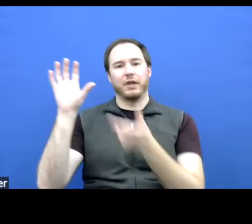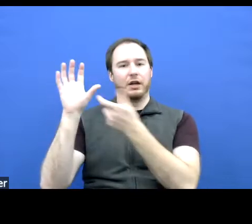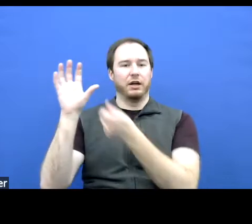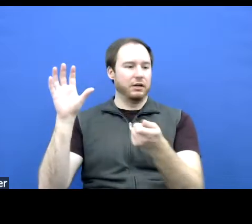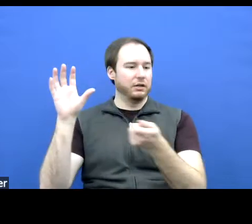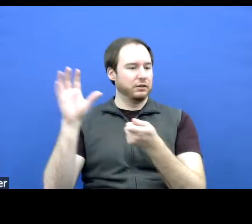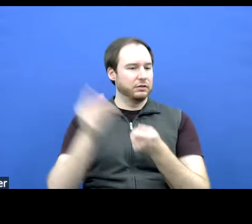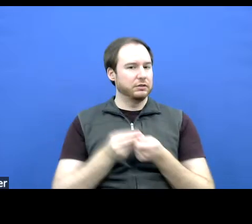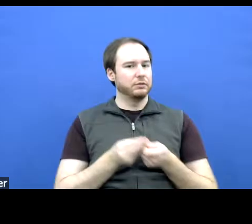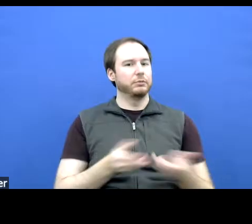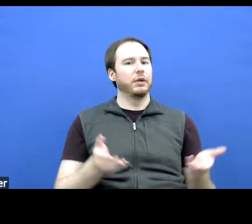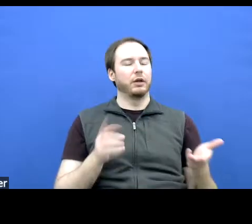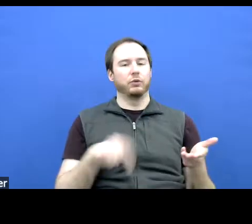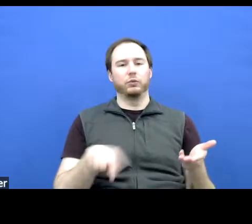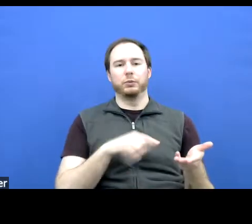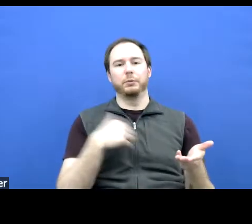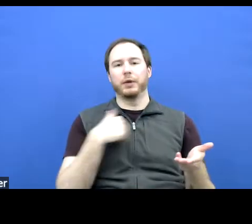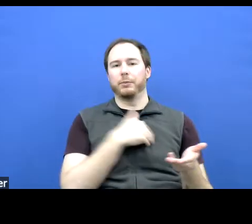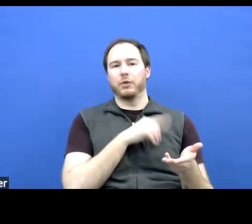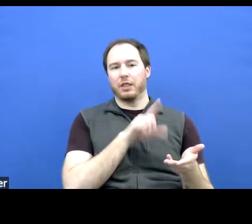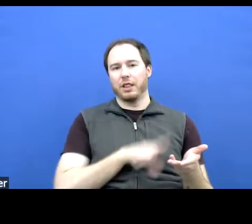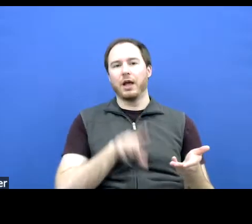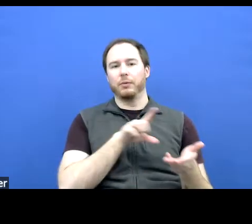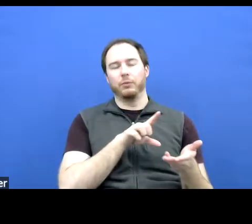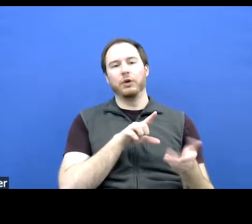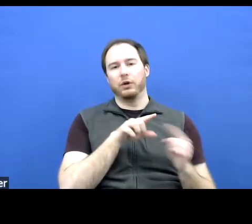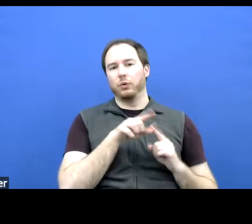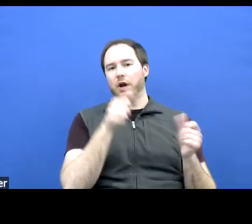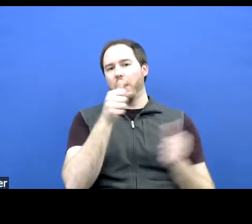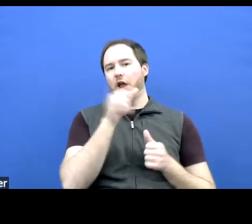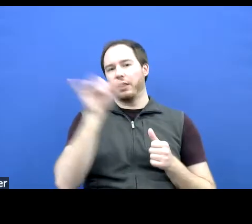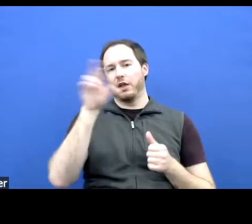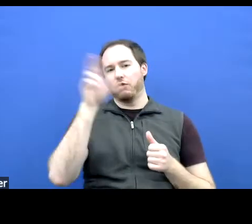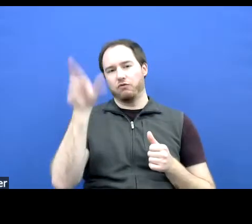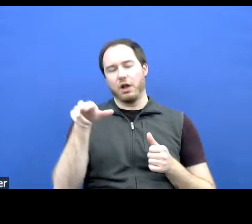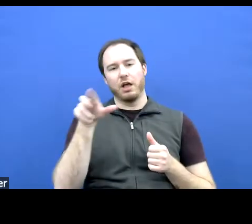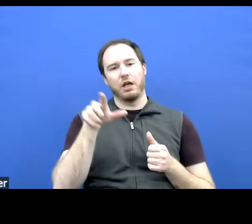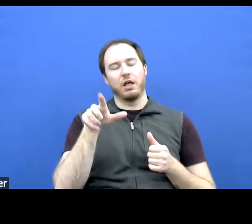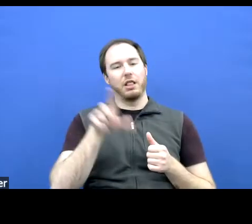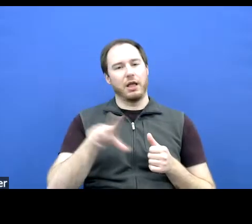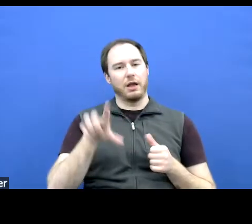the member libraries, which ours is one of them. That's great.